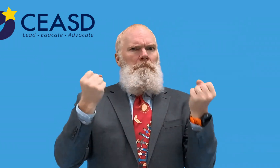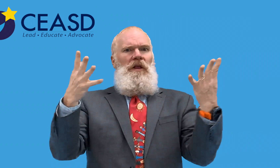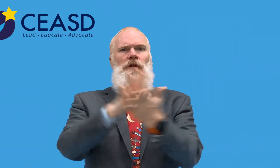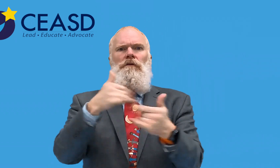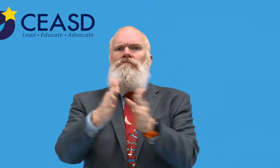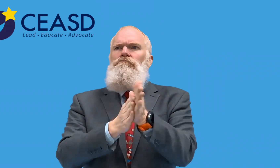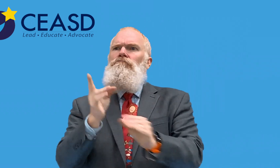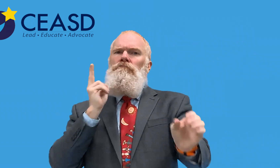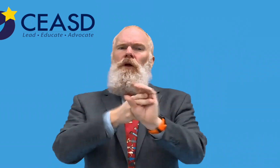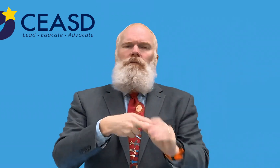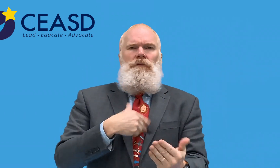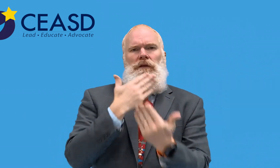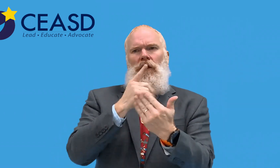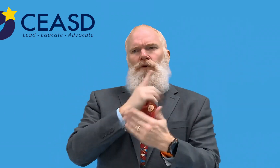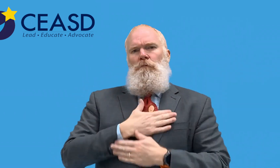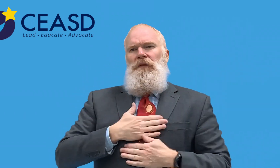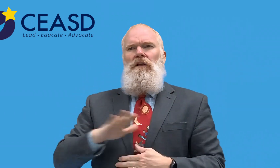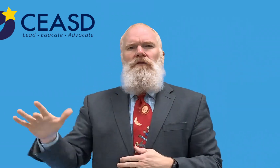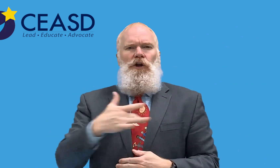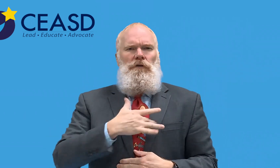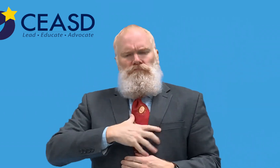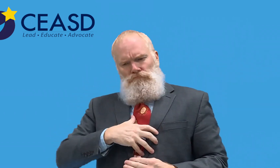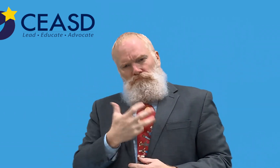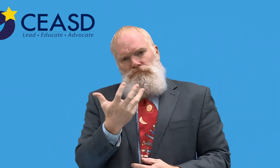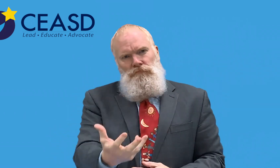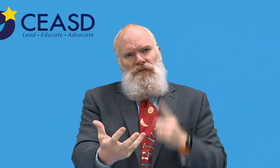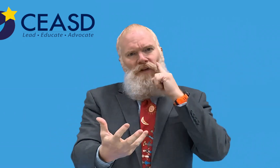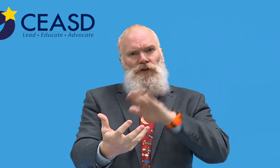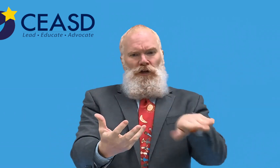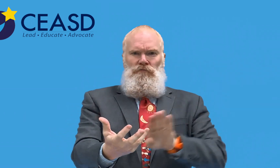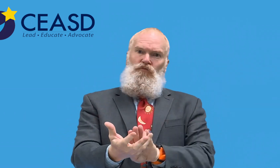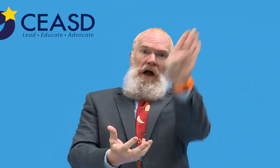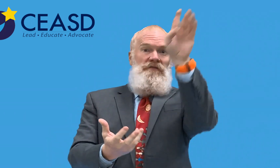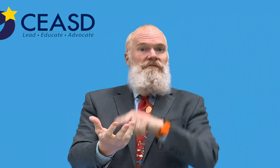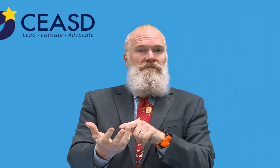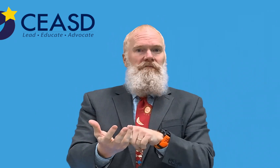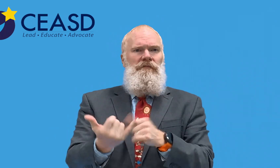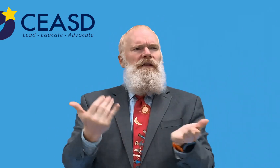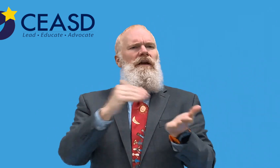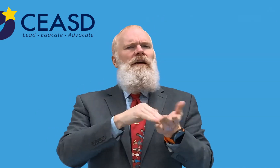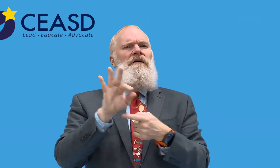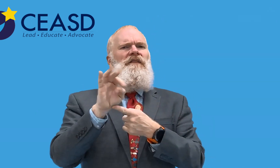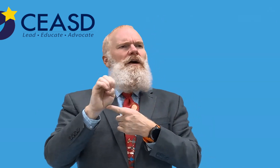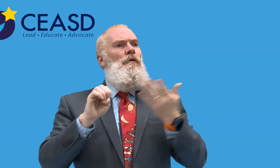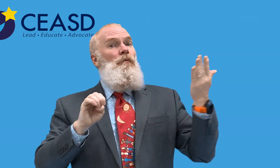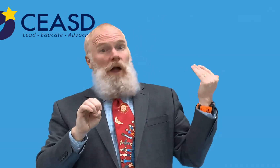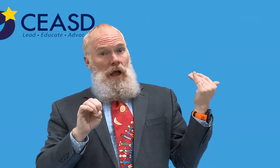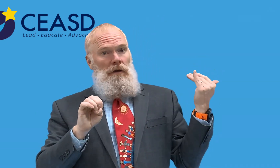registration fee, and many participants attend through school sponsorship. Clearly, this is the evidence of the school embracing their commitment to ensure that deaf